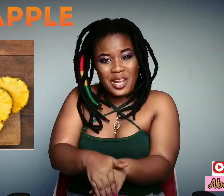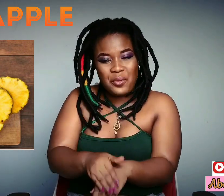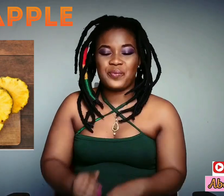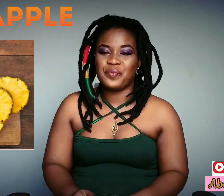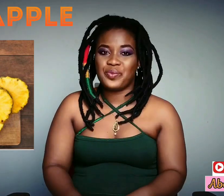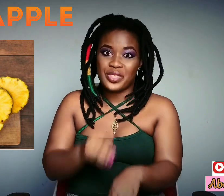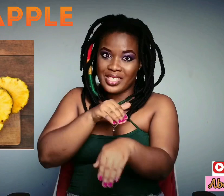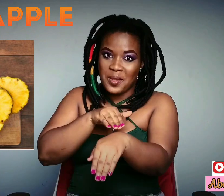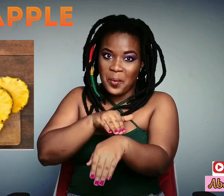pineapple